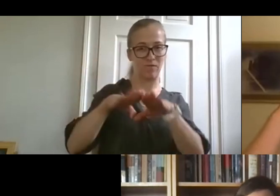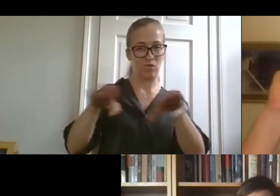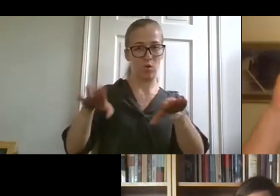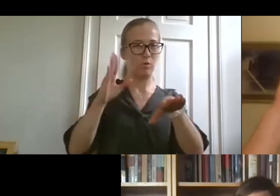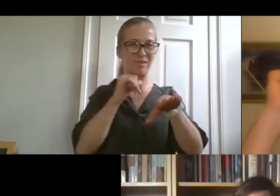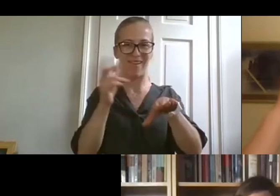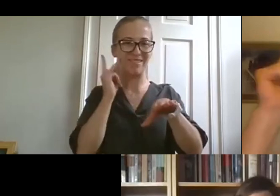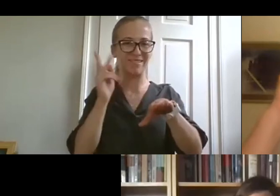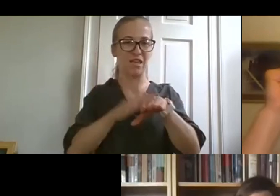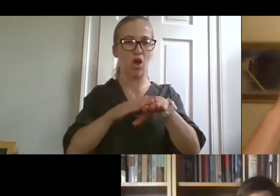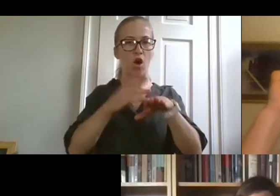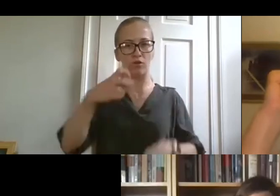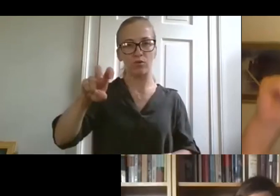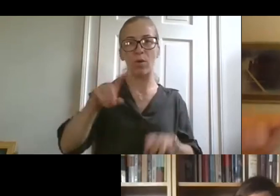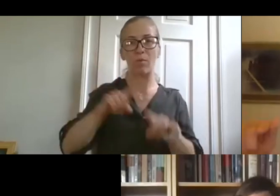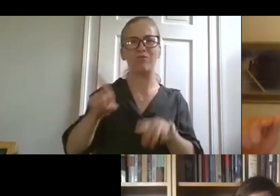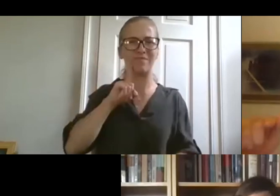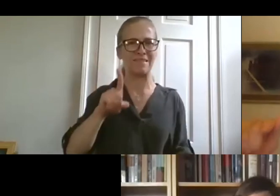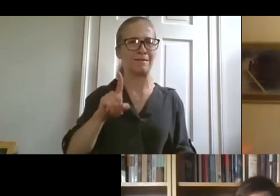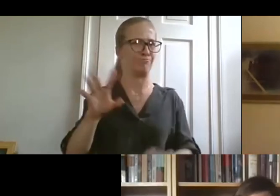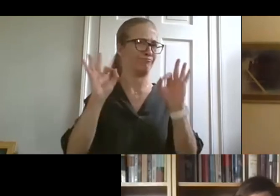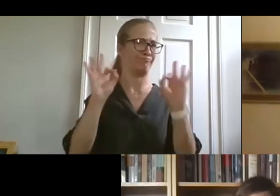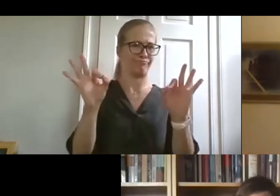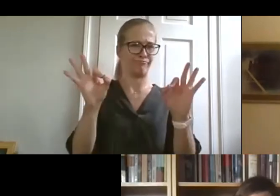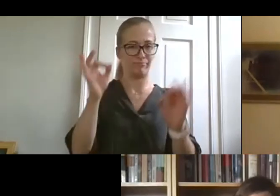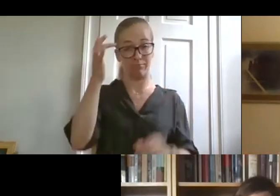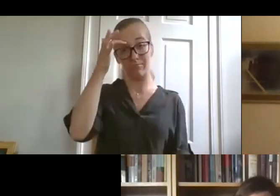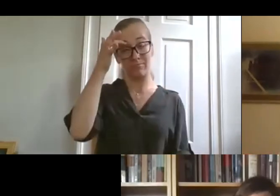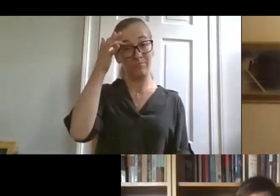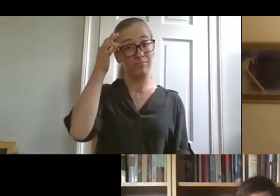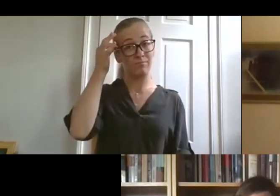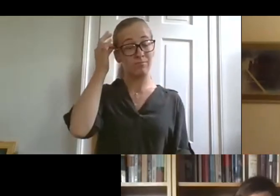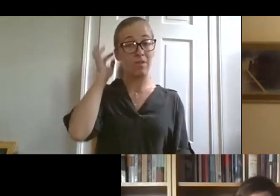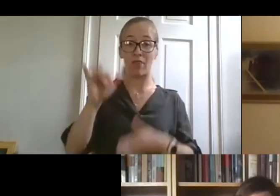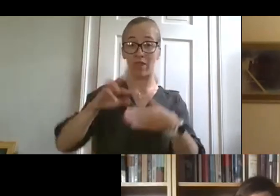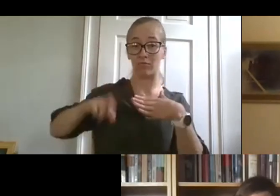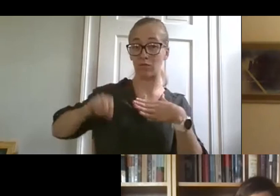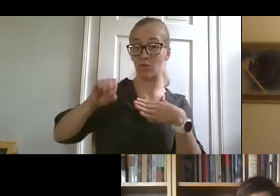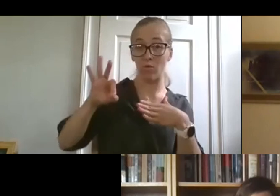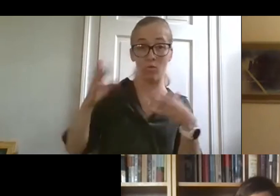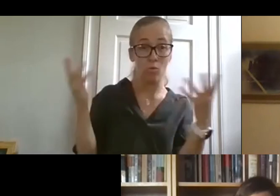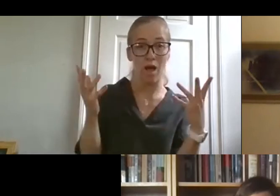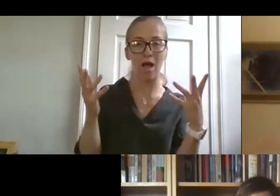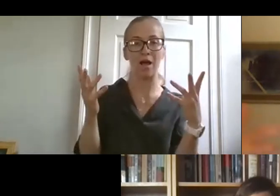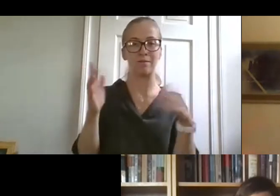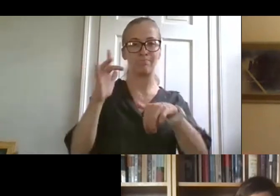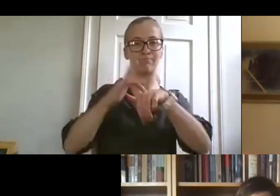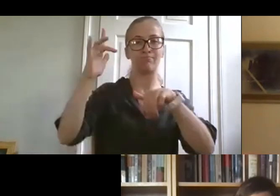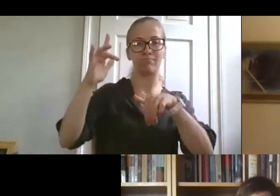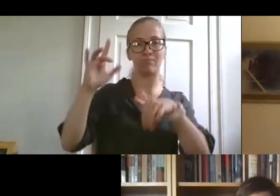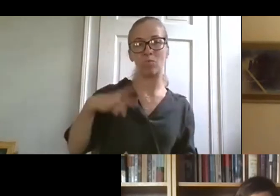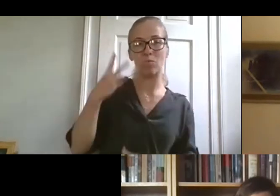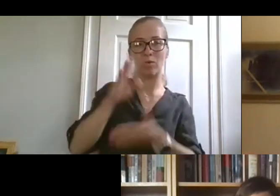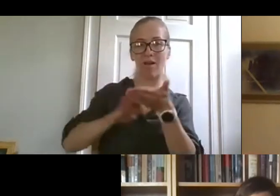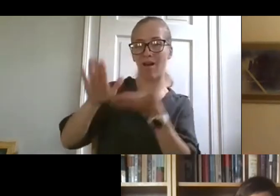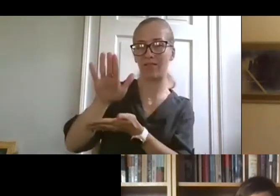tour, but it's very, very good. That is the result of a visit she made to Washington College, where